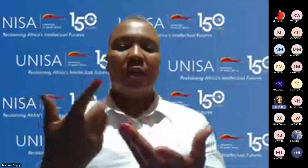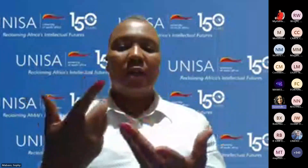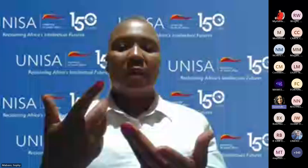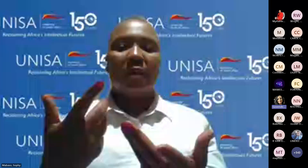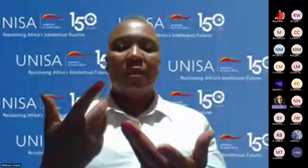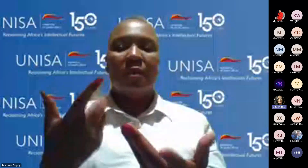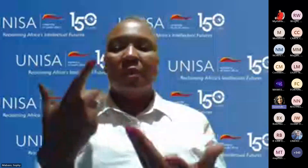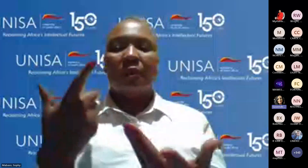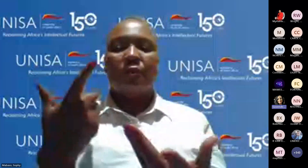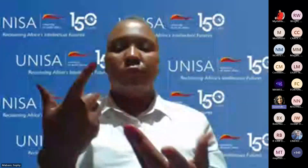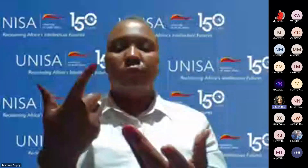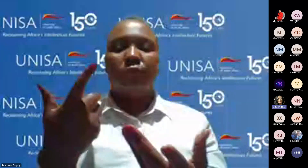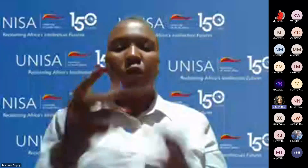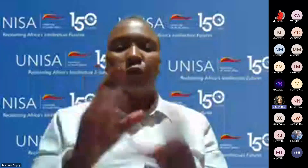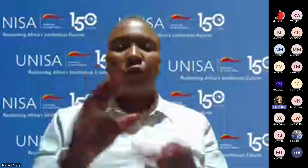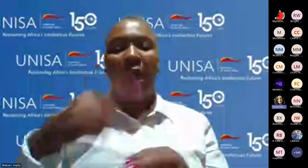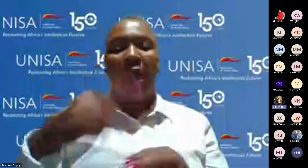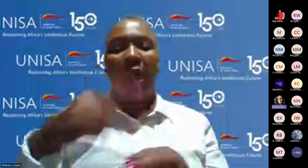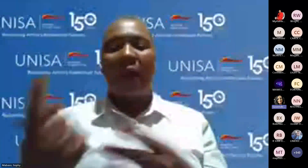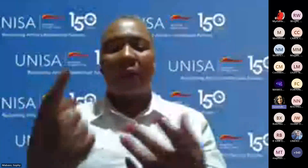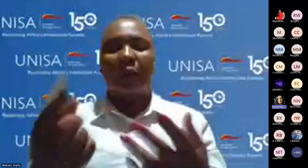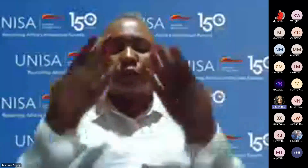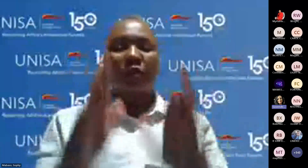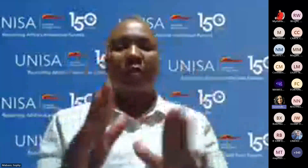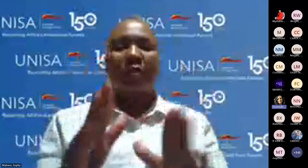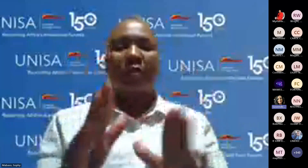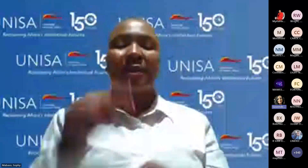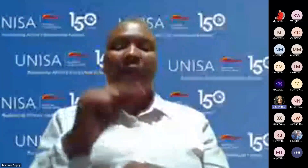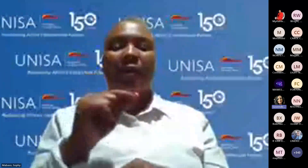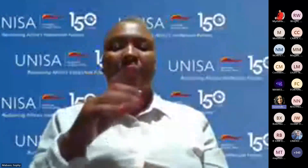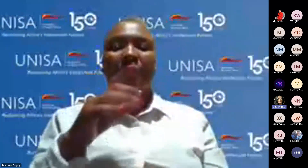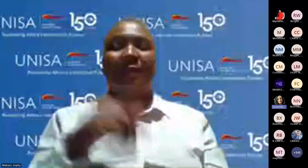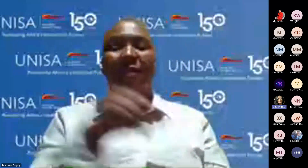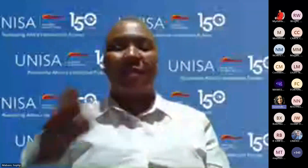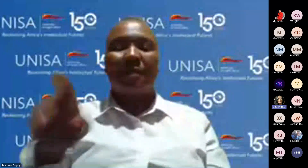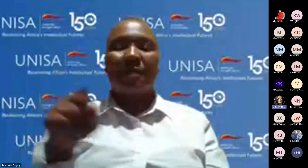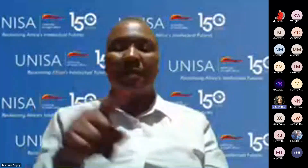other colleagues. It's actually there to foster